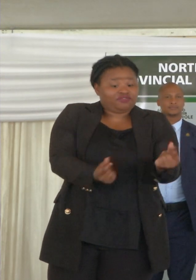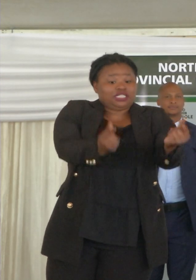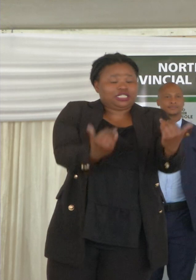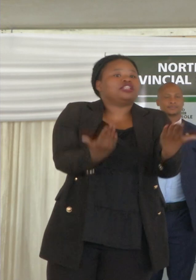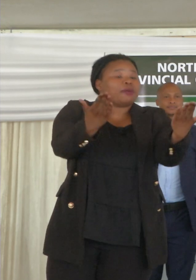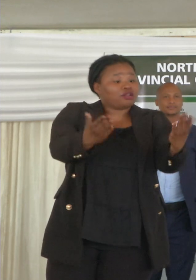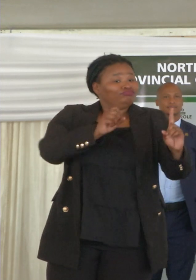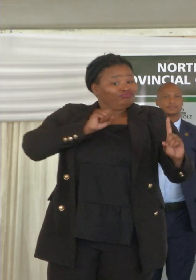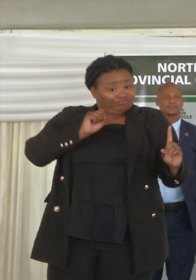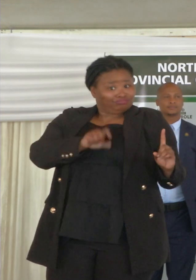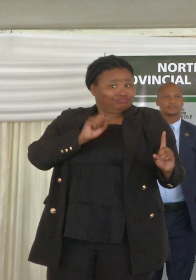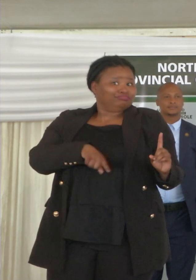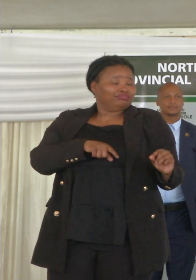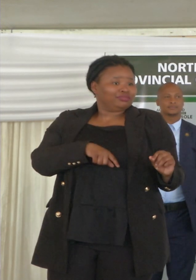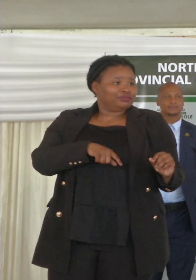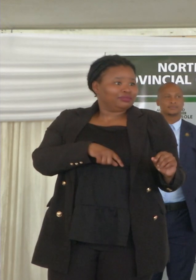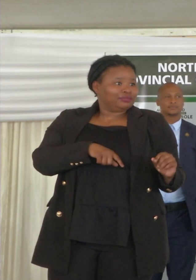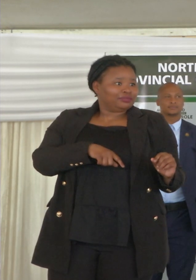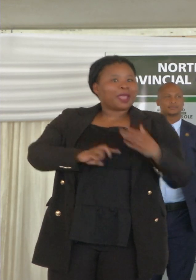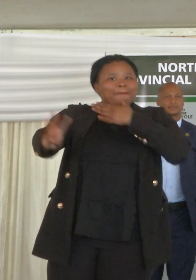Tunzale Ruhi.